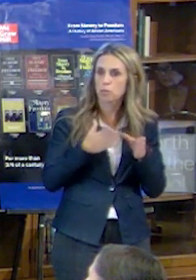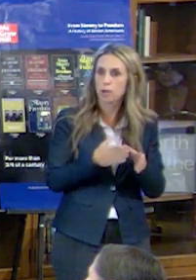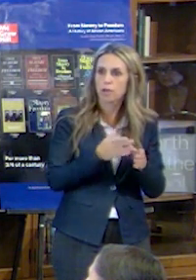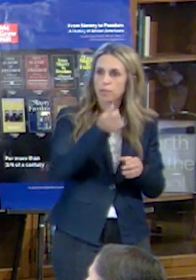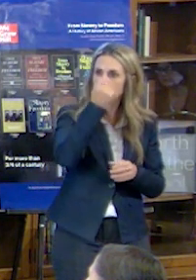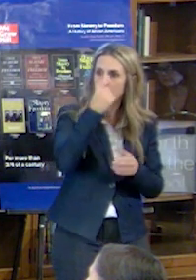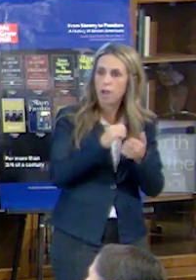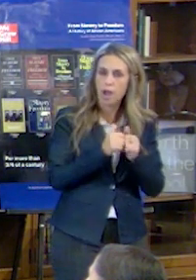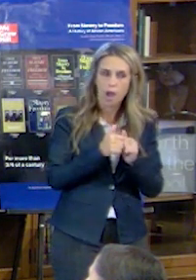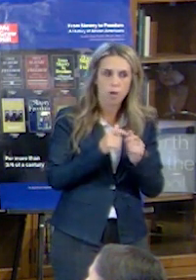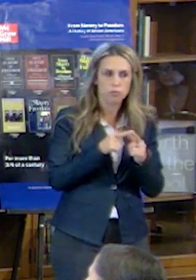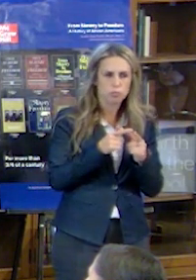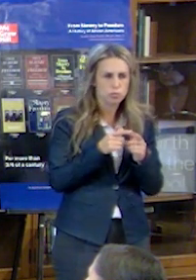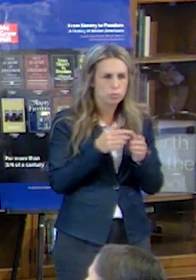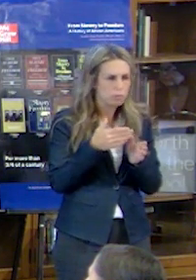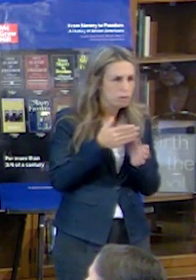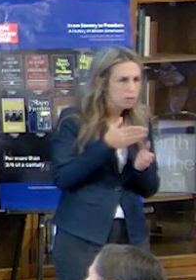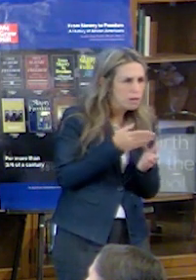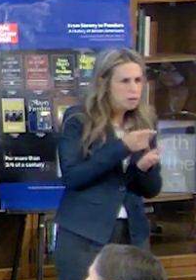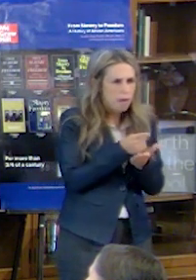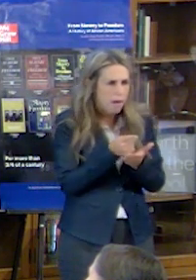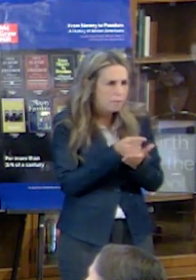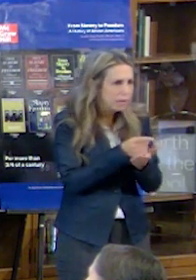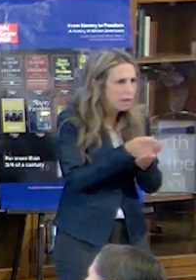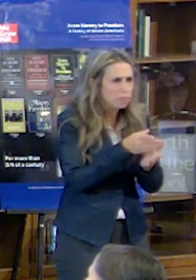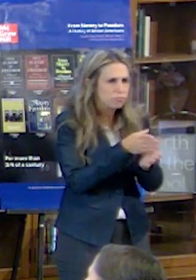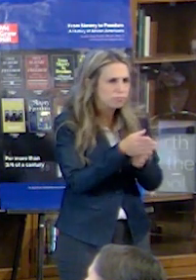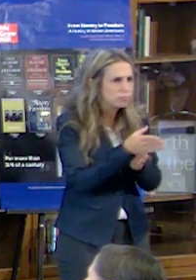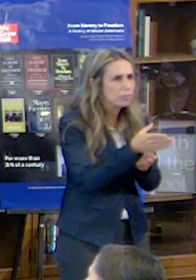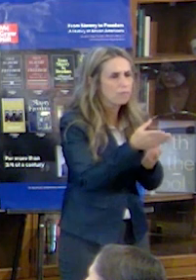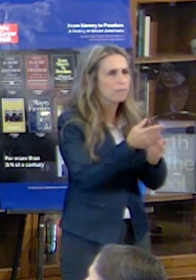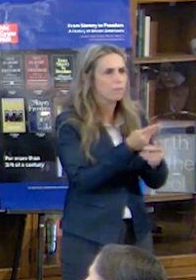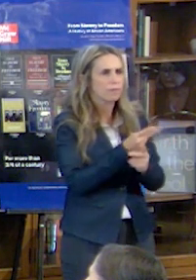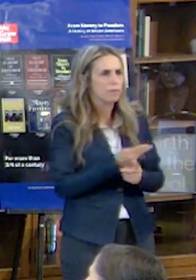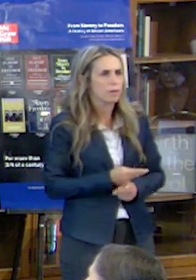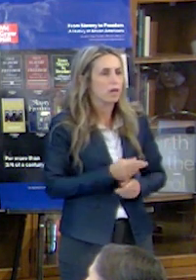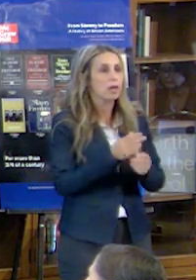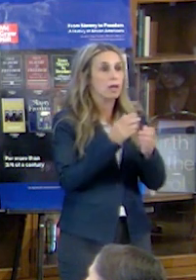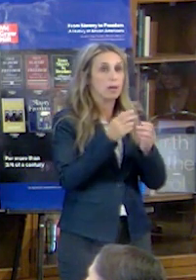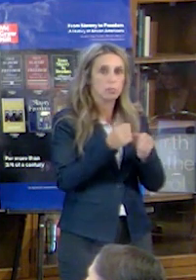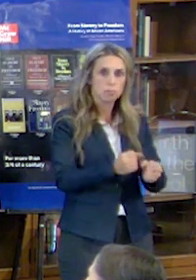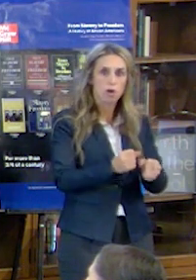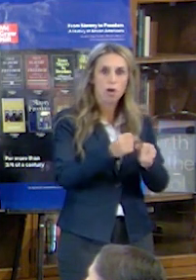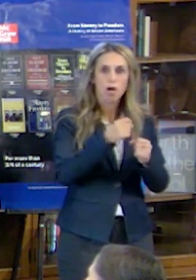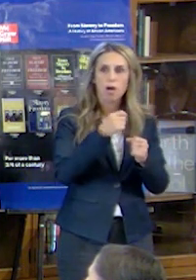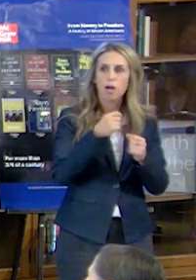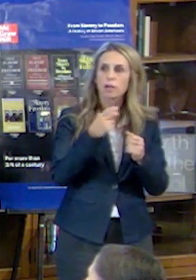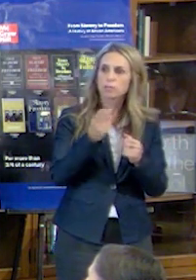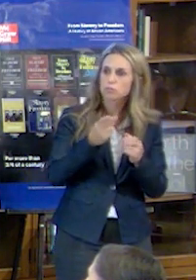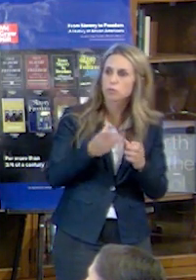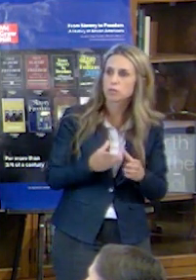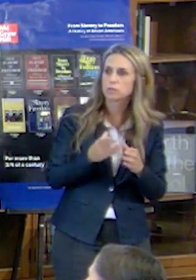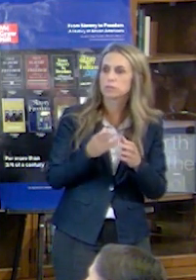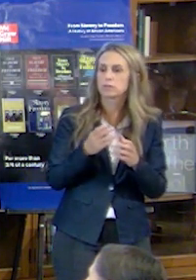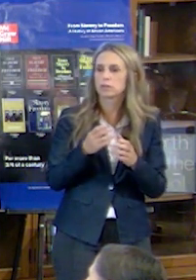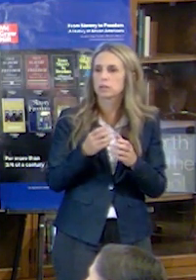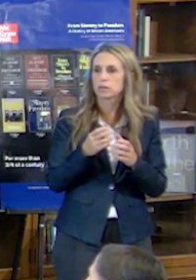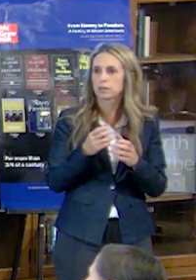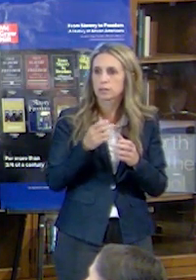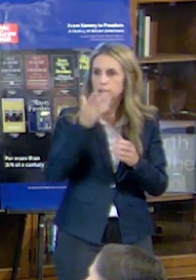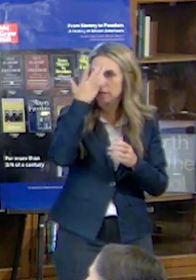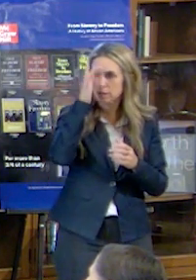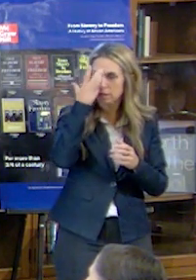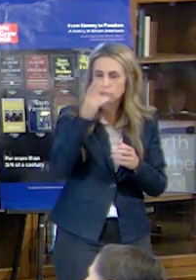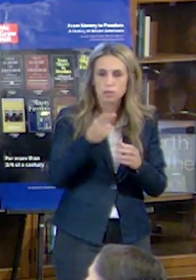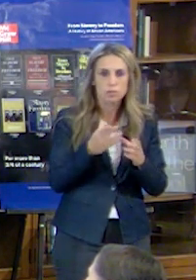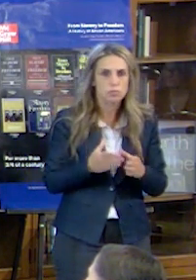understanding how to navigate the profession across time and space then there's a strong historiography biographies and intellectual histories that are part of the